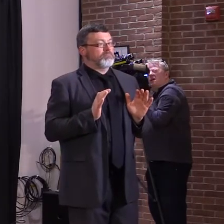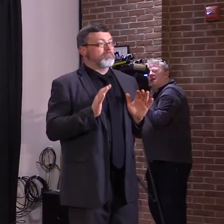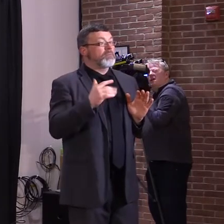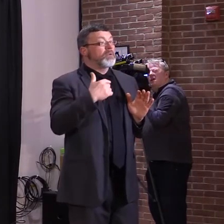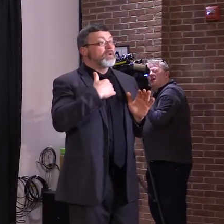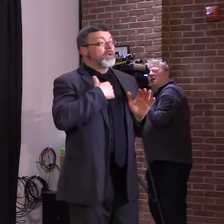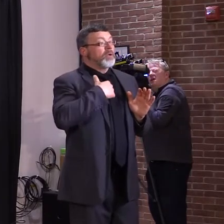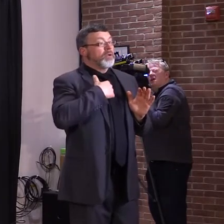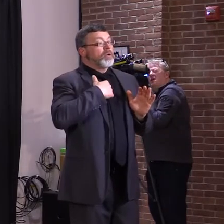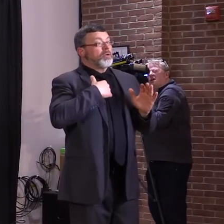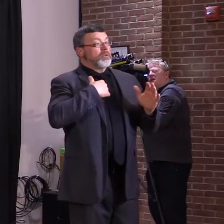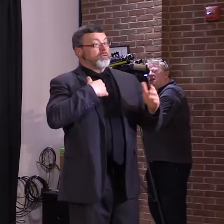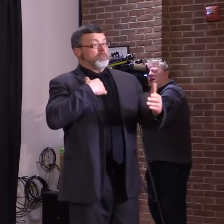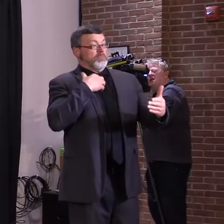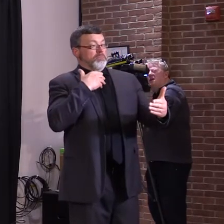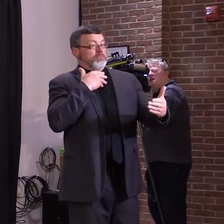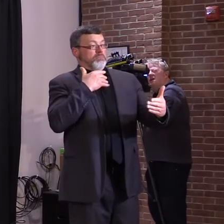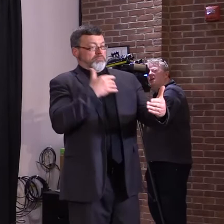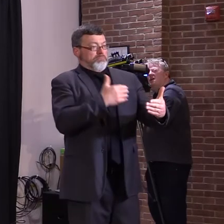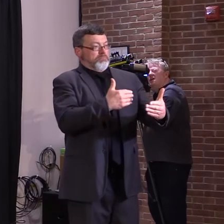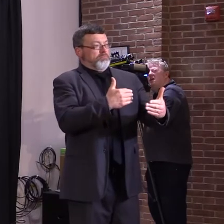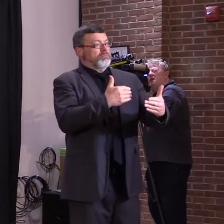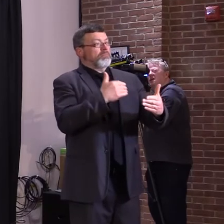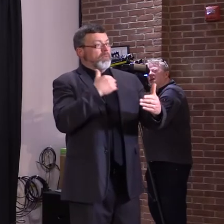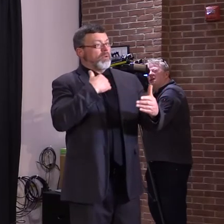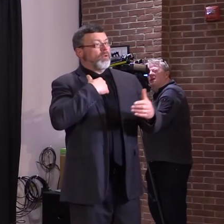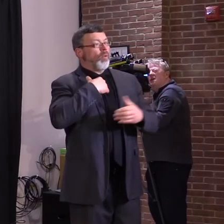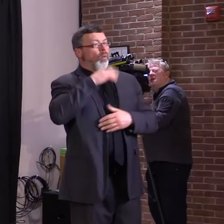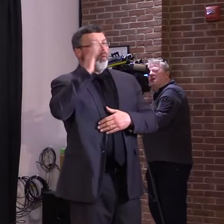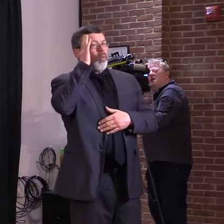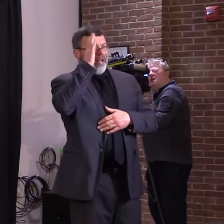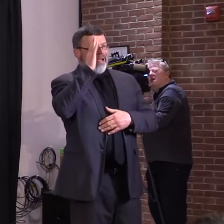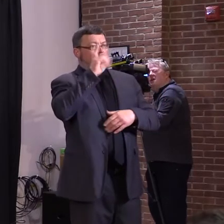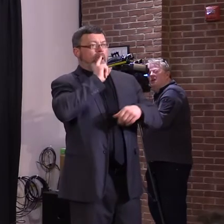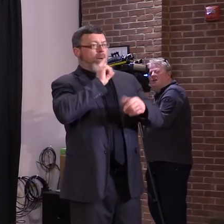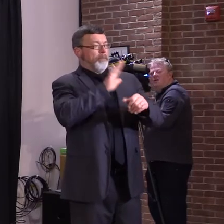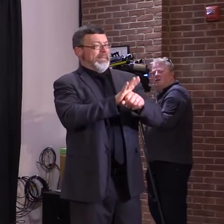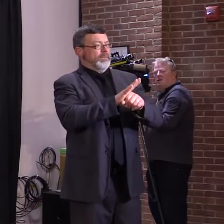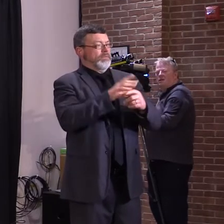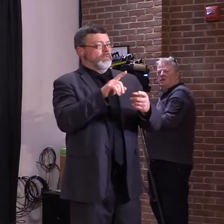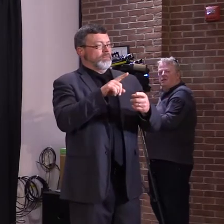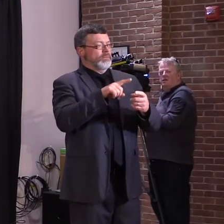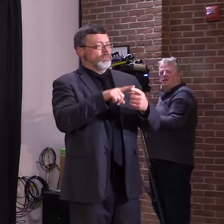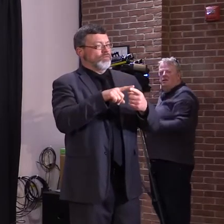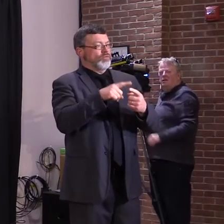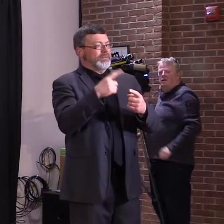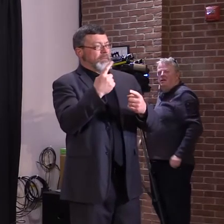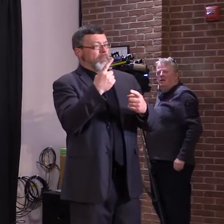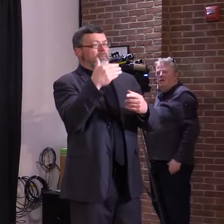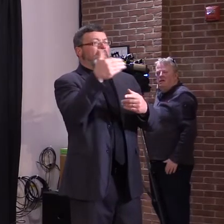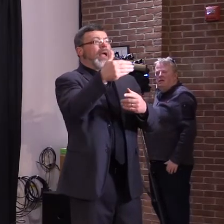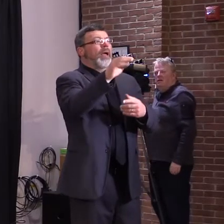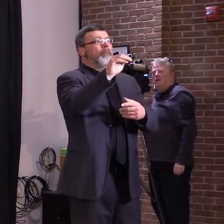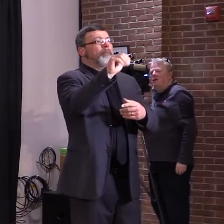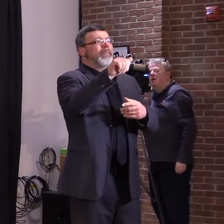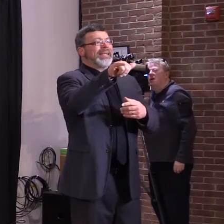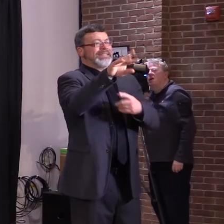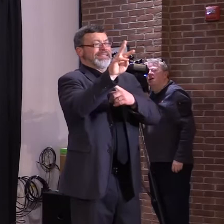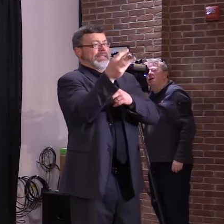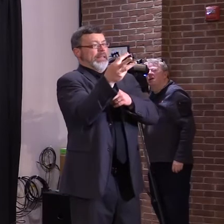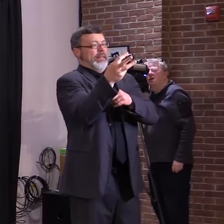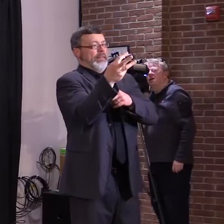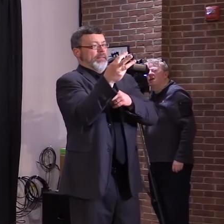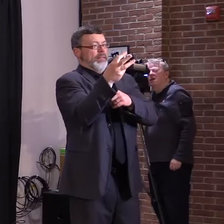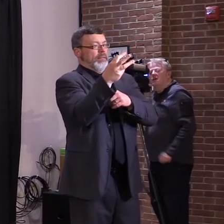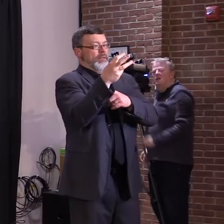if they adhere to, I think they had targeted March or May 6th. So it'll be sometime between now